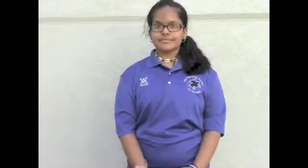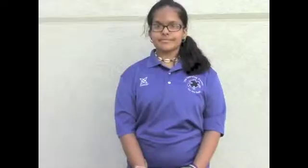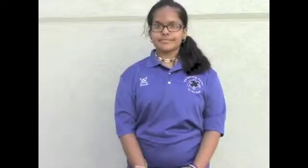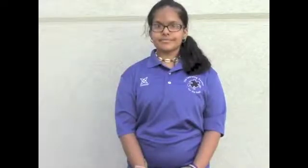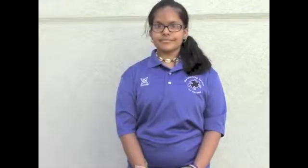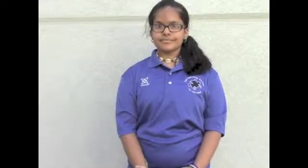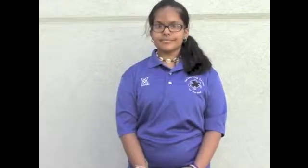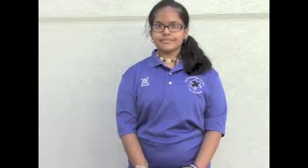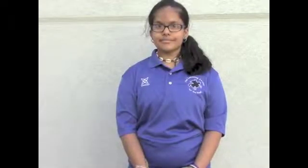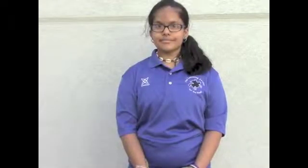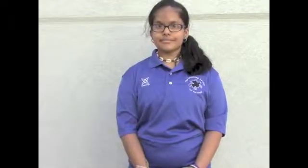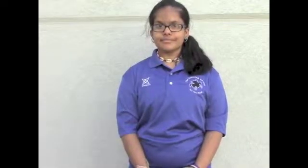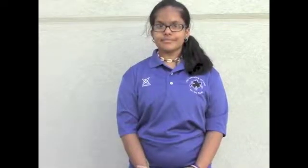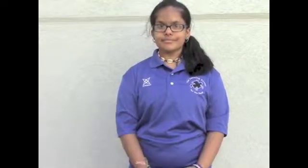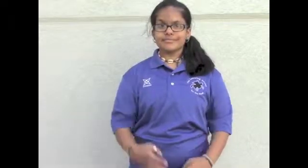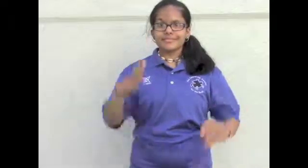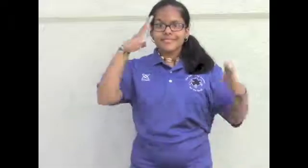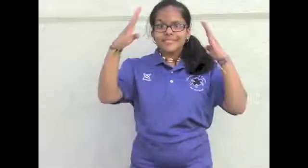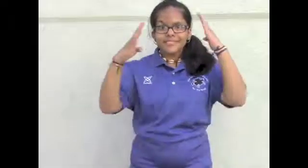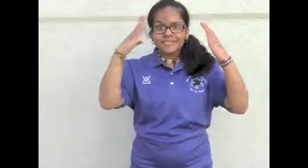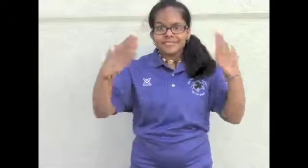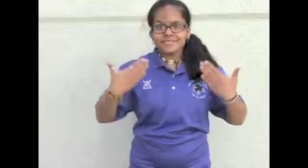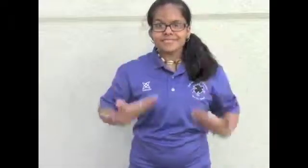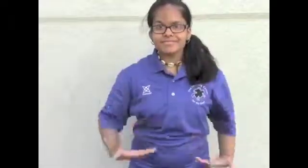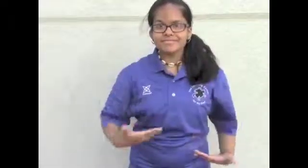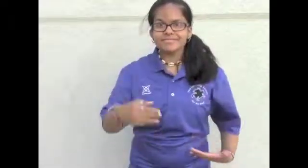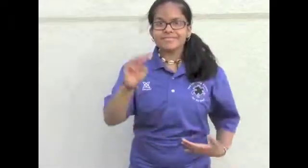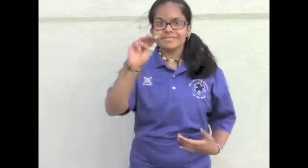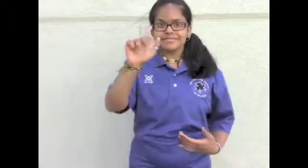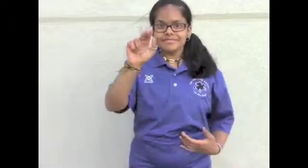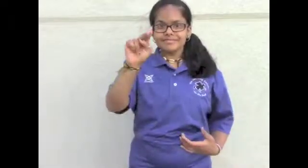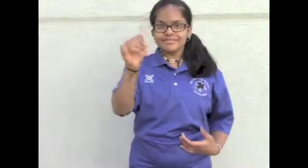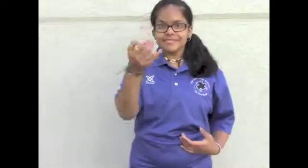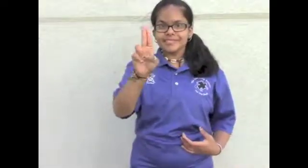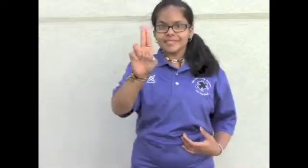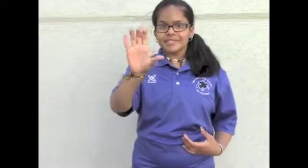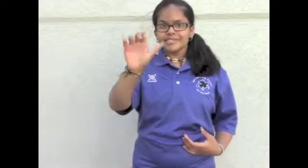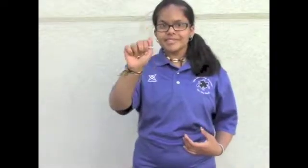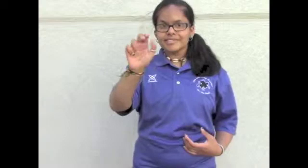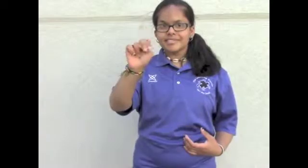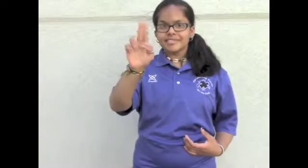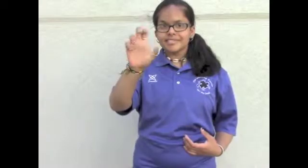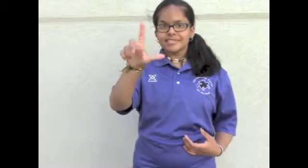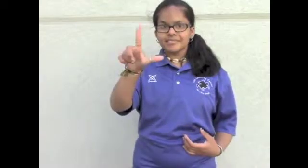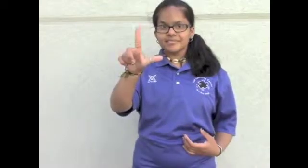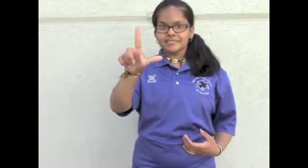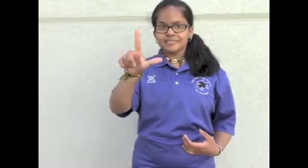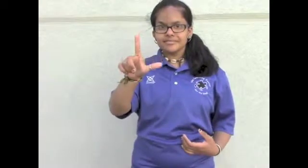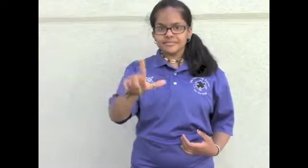EYF camp. Manju, take it away. Hello, everyone. Manju here again.